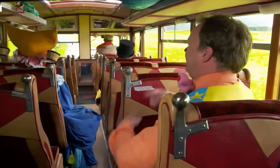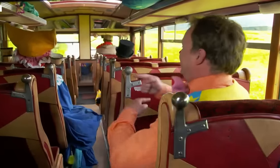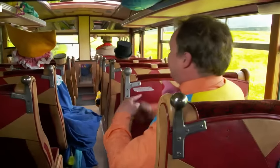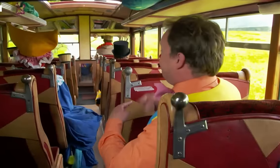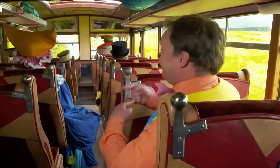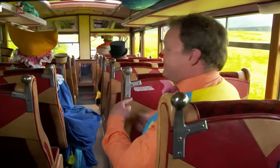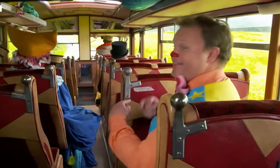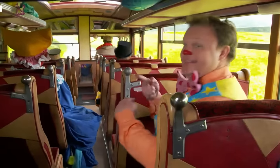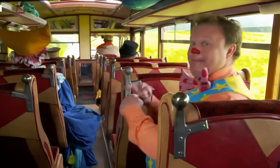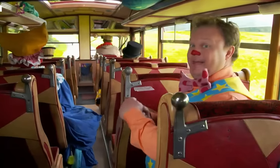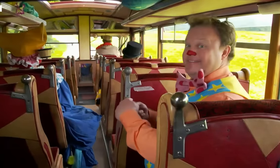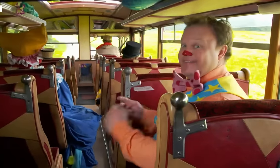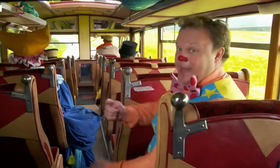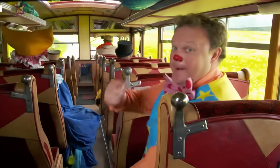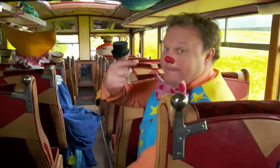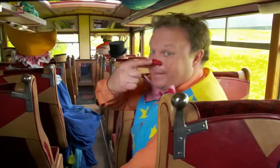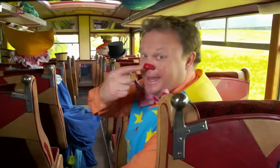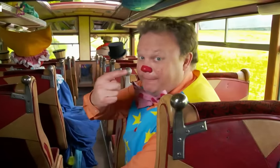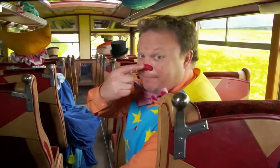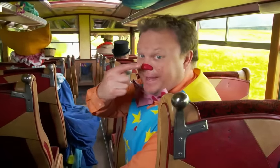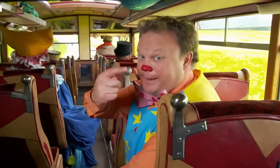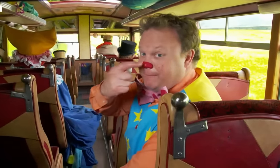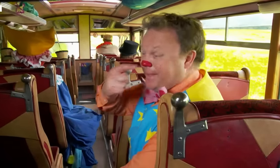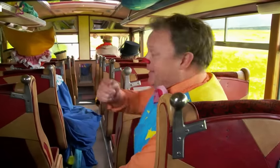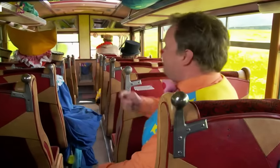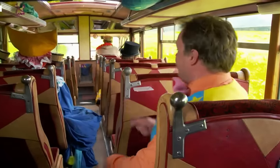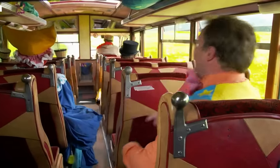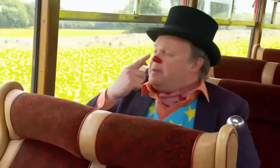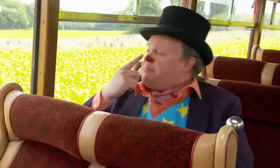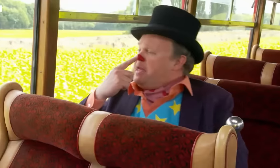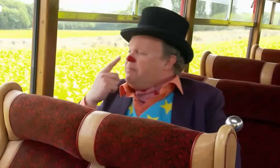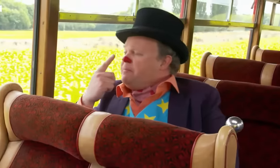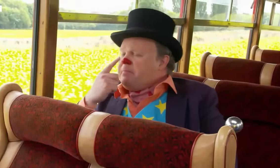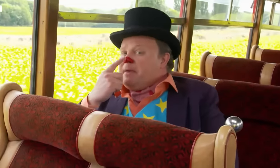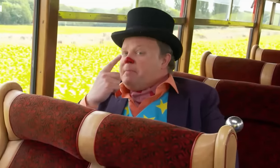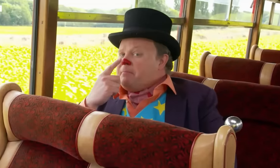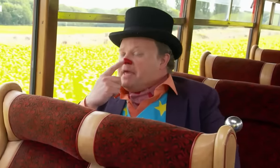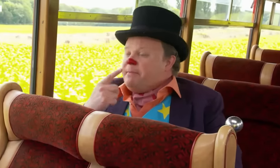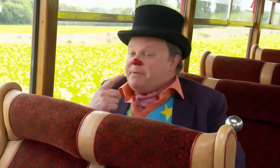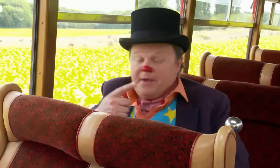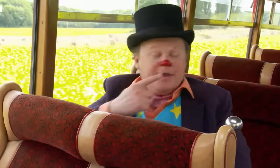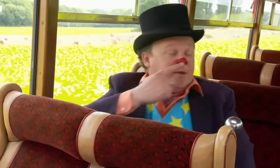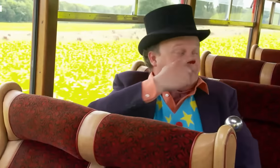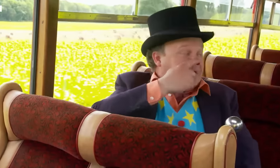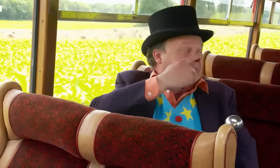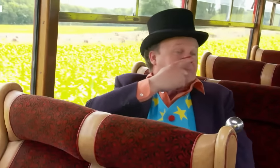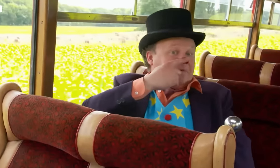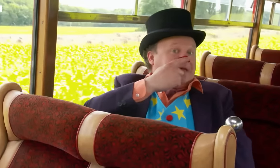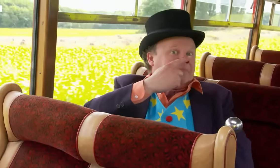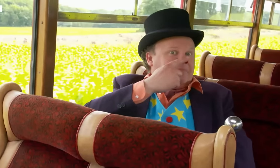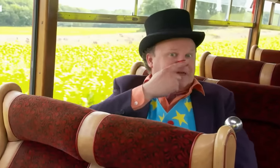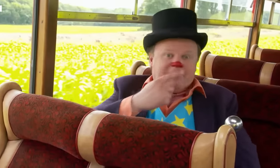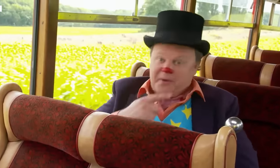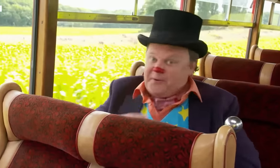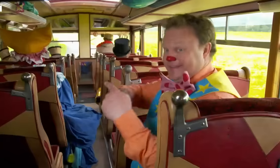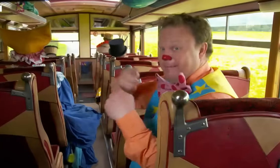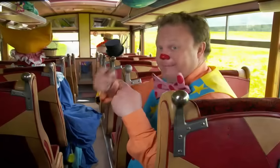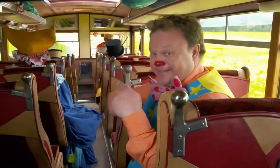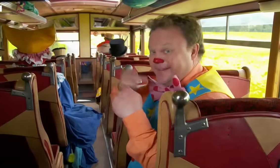The tumbles on the bus go beep, beep, beep. Beep, beep, beep. Beep, beep, beep. Beep, beep, beep. Oh, the tumbles on